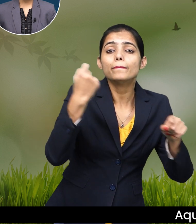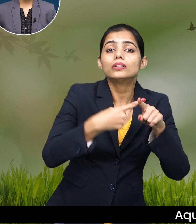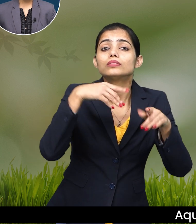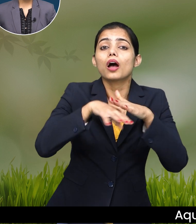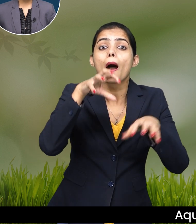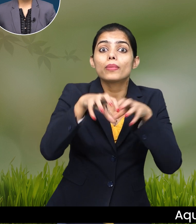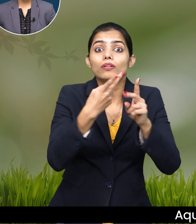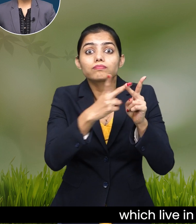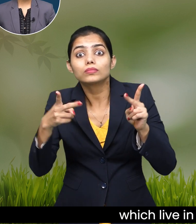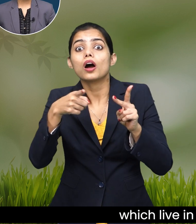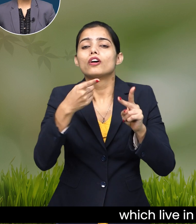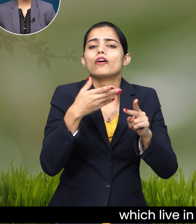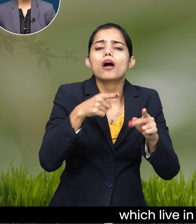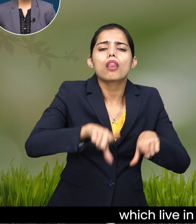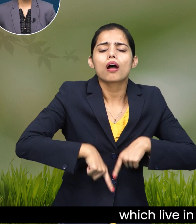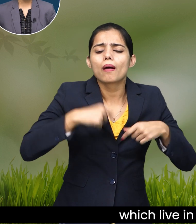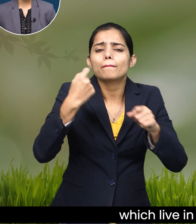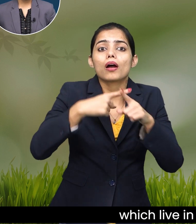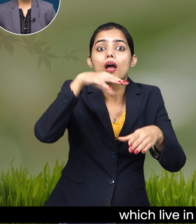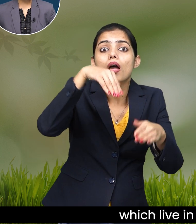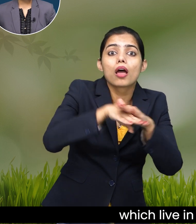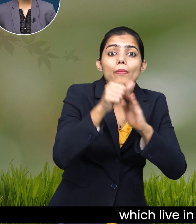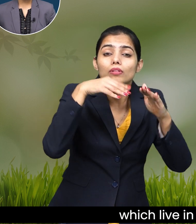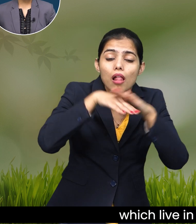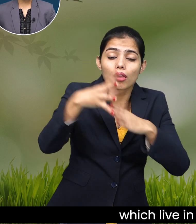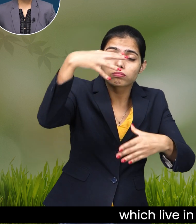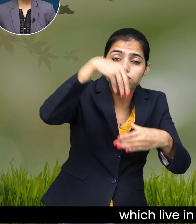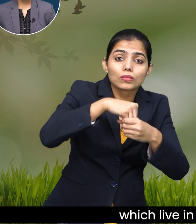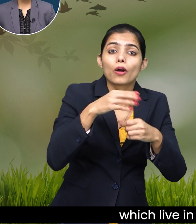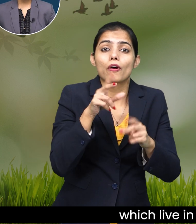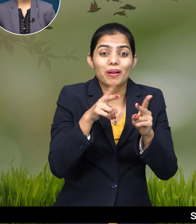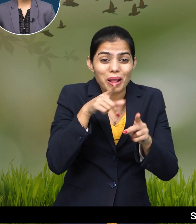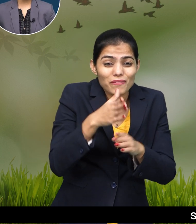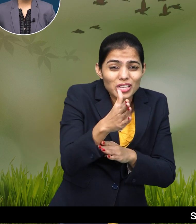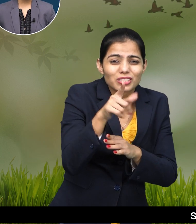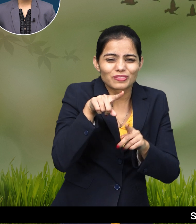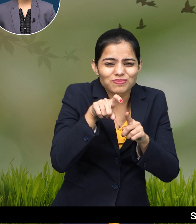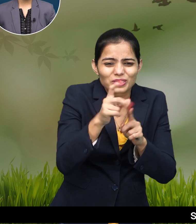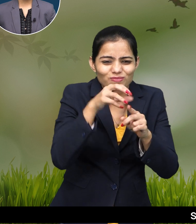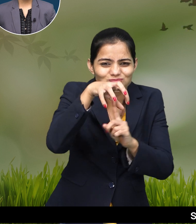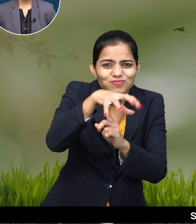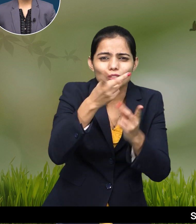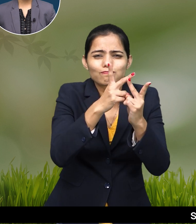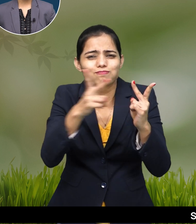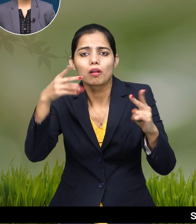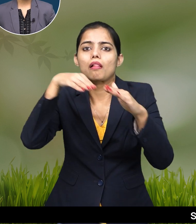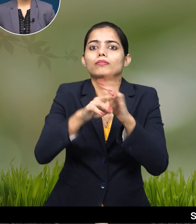Aquatic animals, which live in water, include species such as